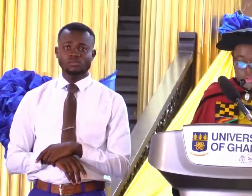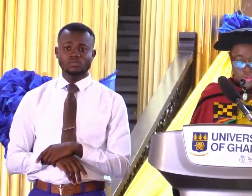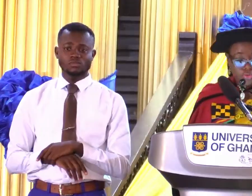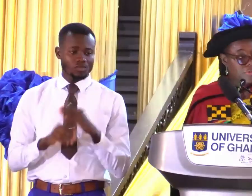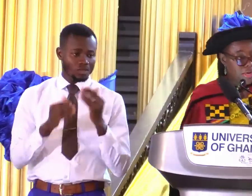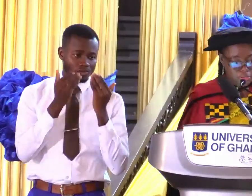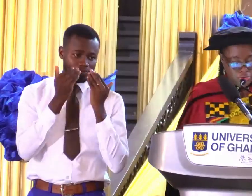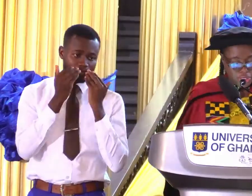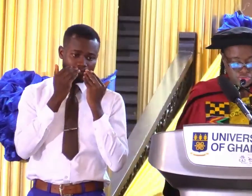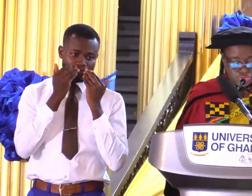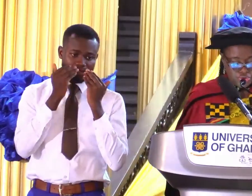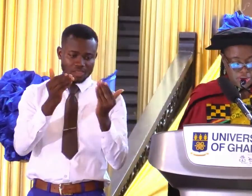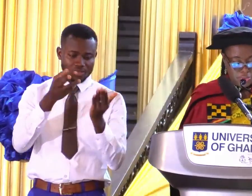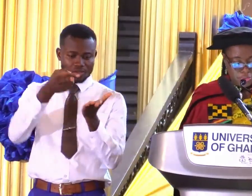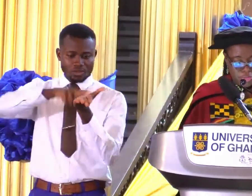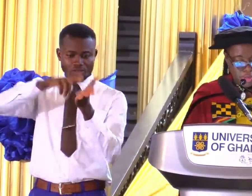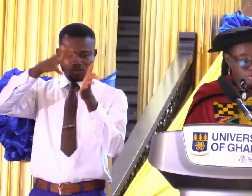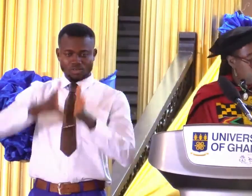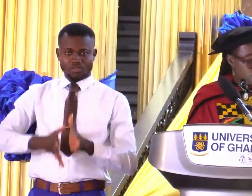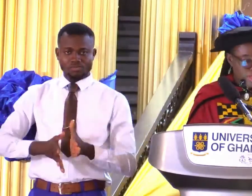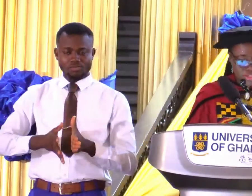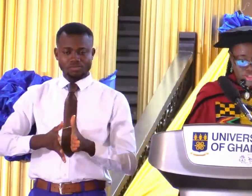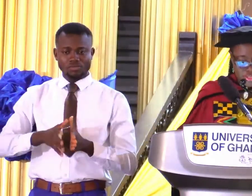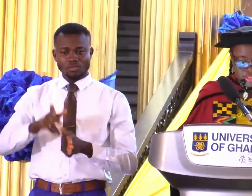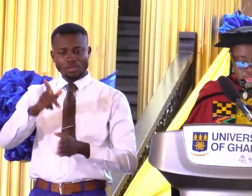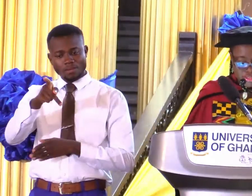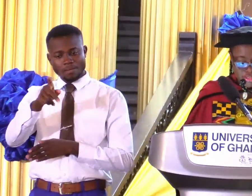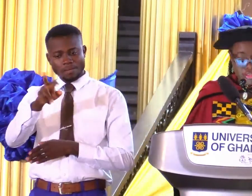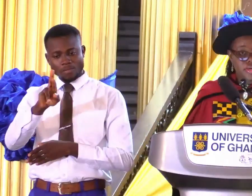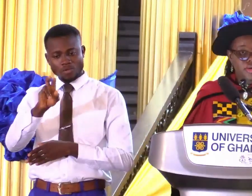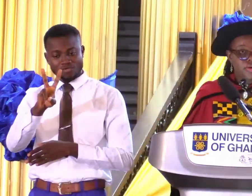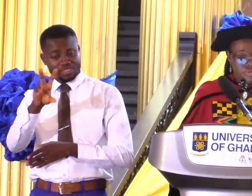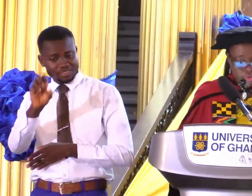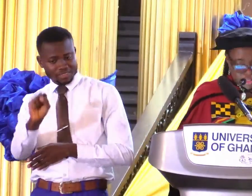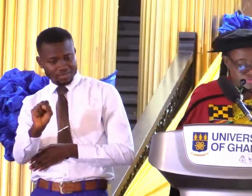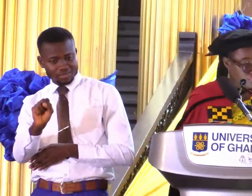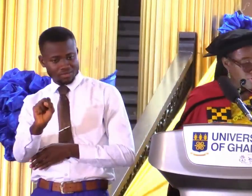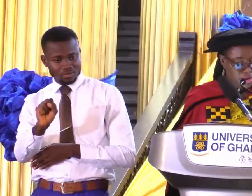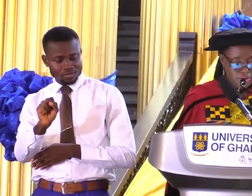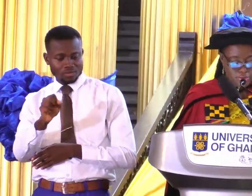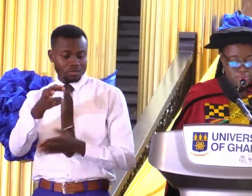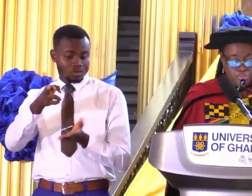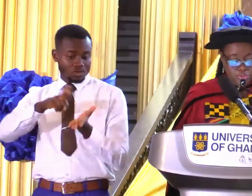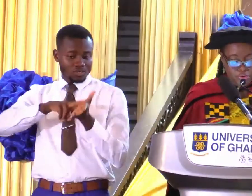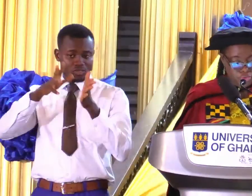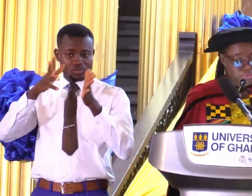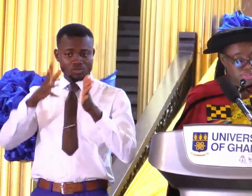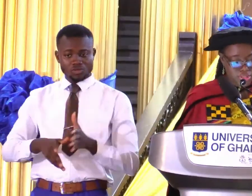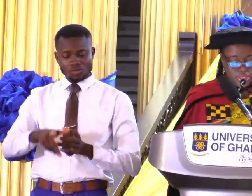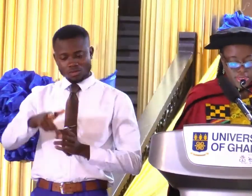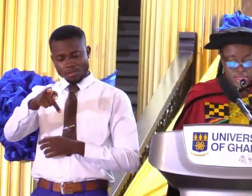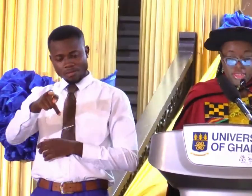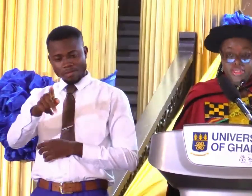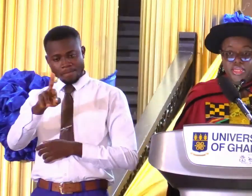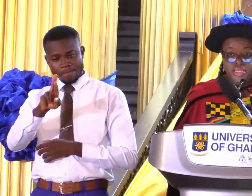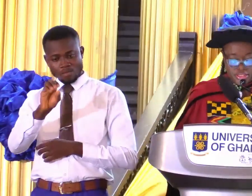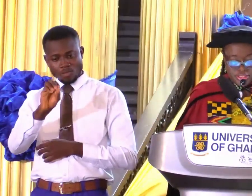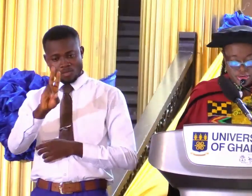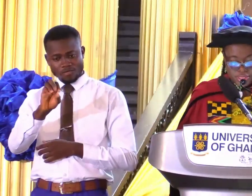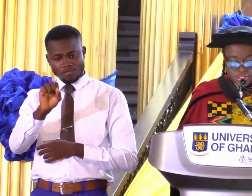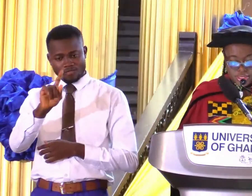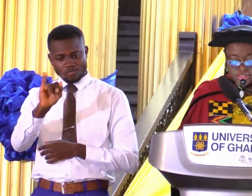Thank you, Madam Registrar, Pro-Vice Chancellors, Registrar, Provosts,